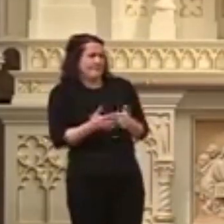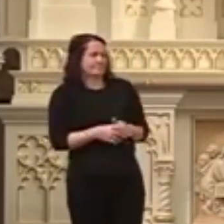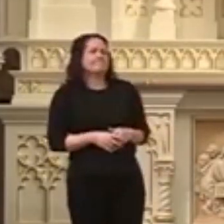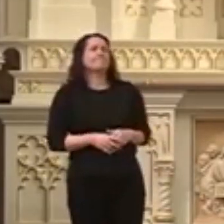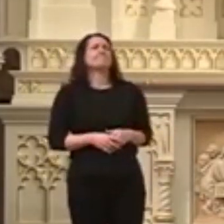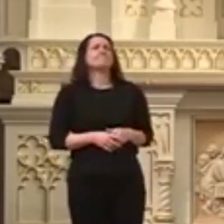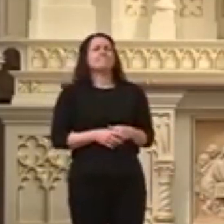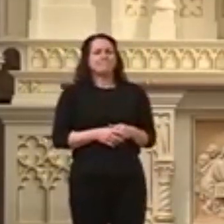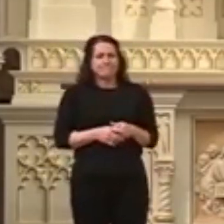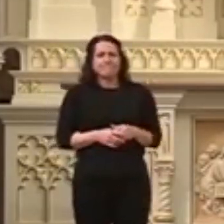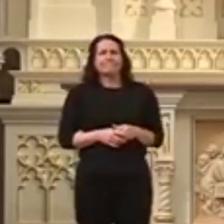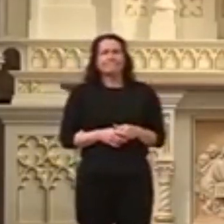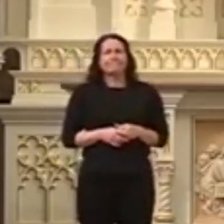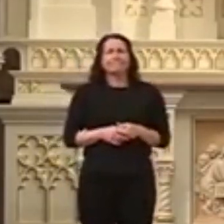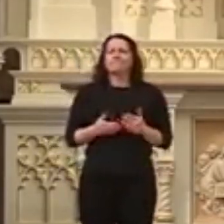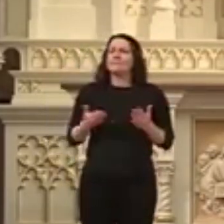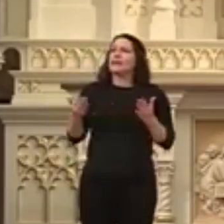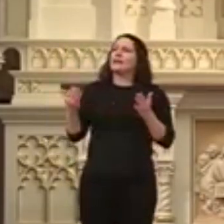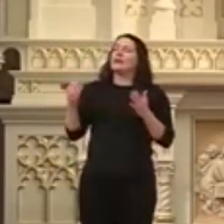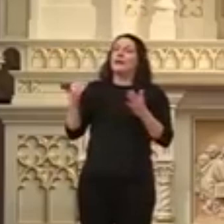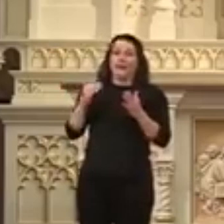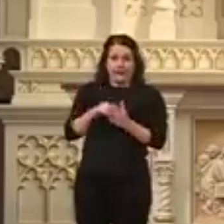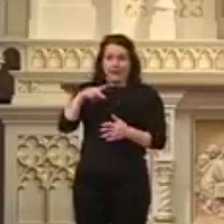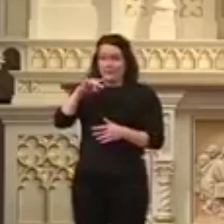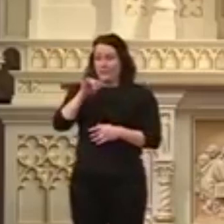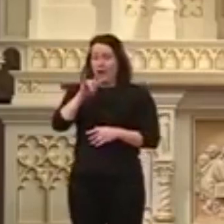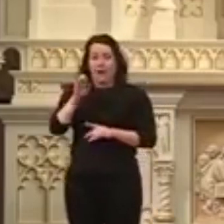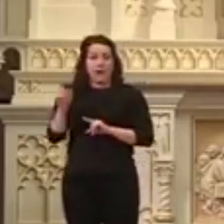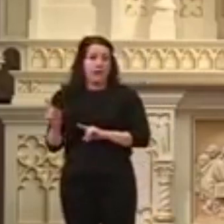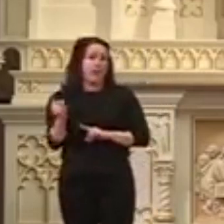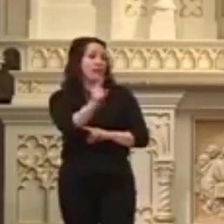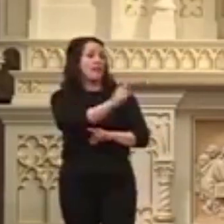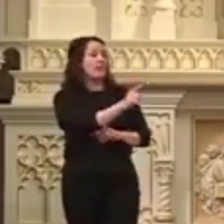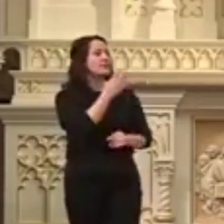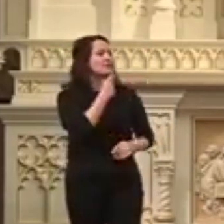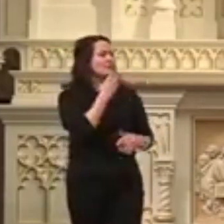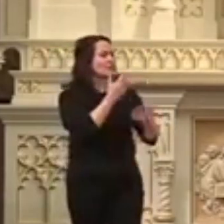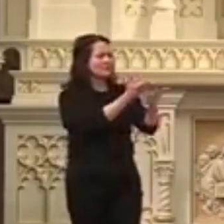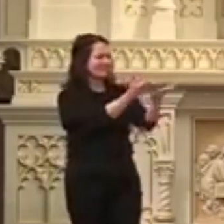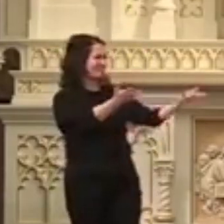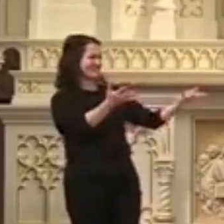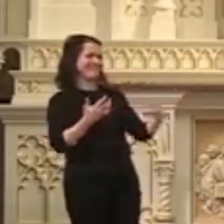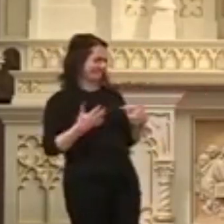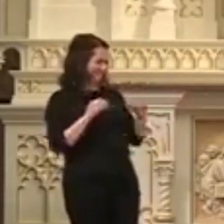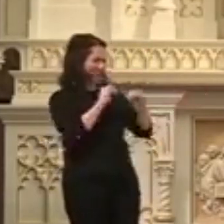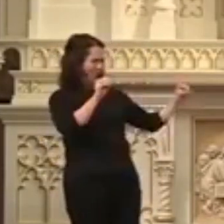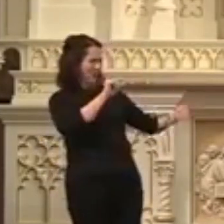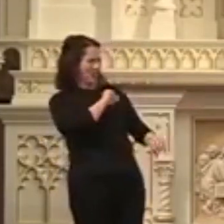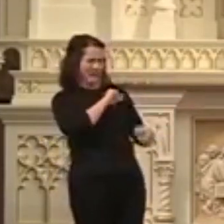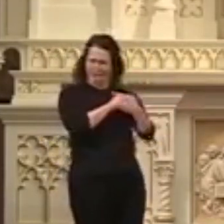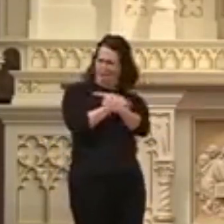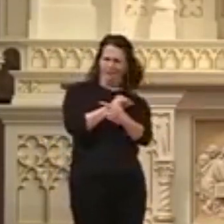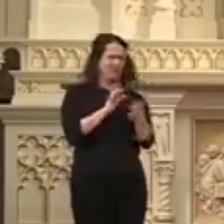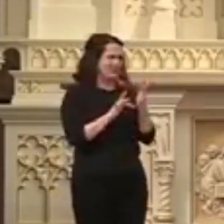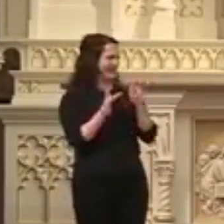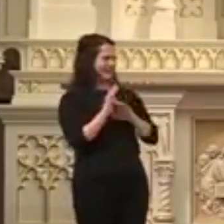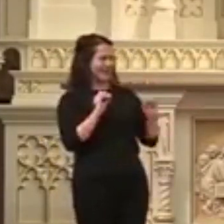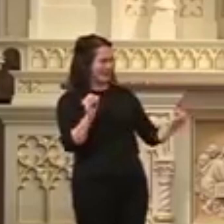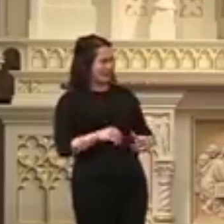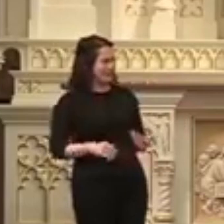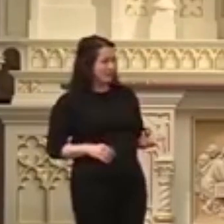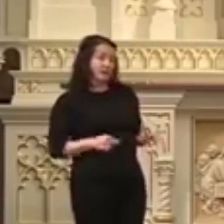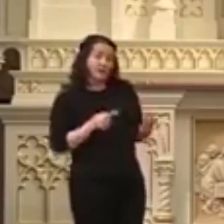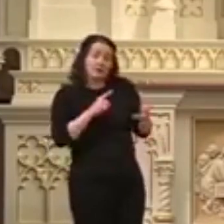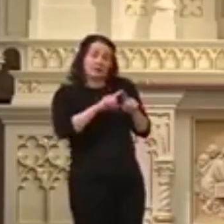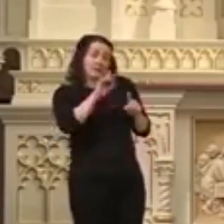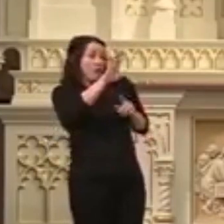When he had said this, he again went out to the Jews and said to them, I find no guilt in him. But you have a custom